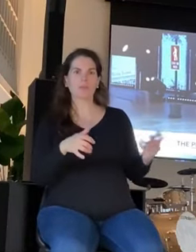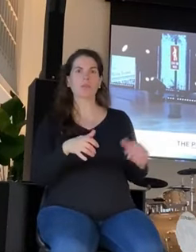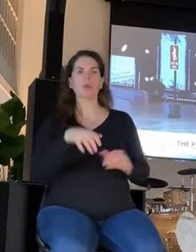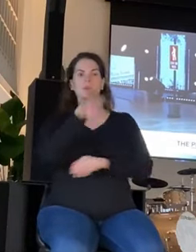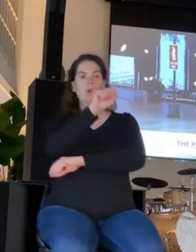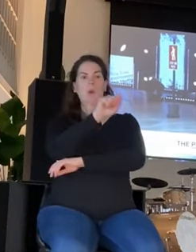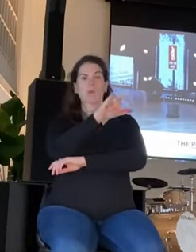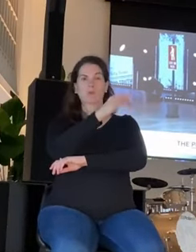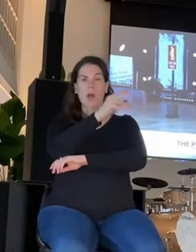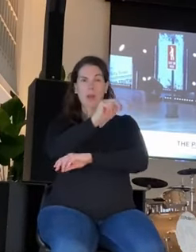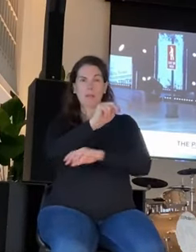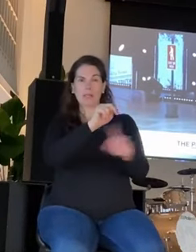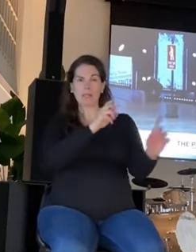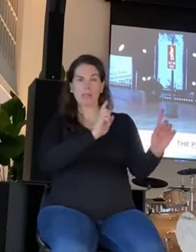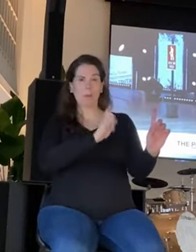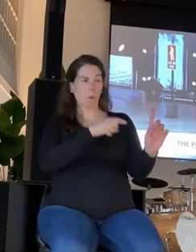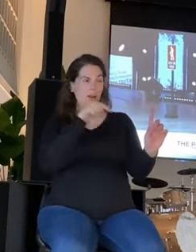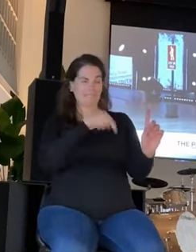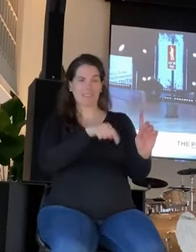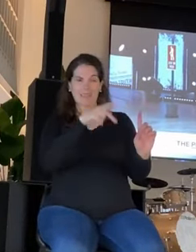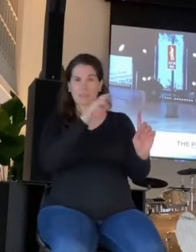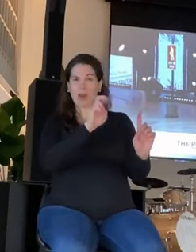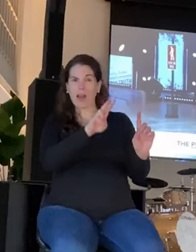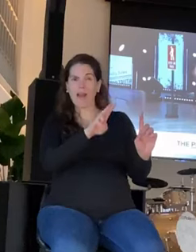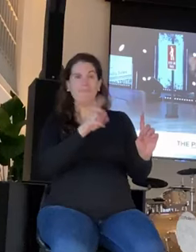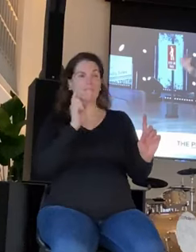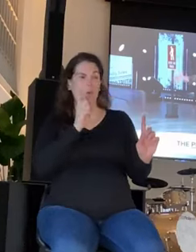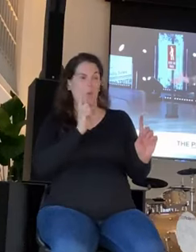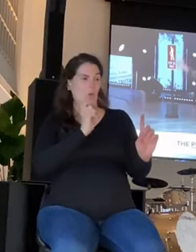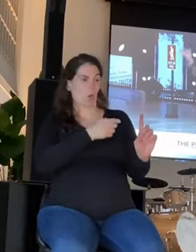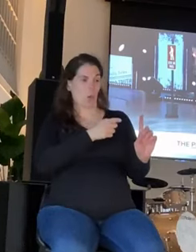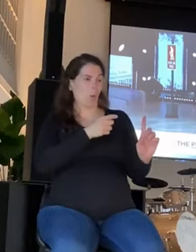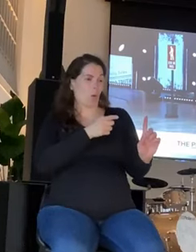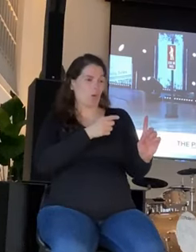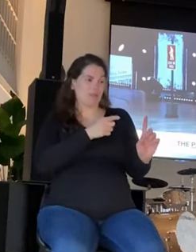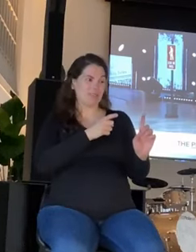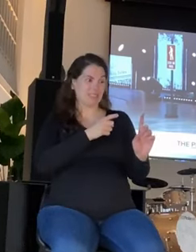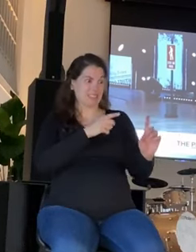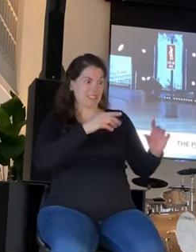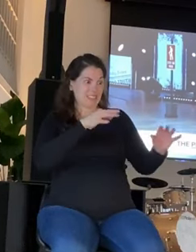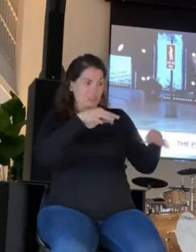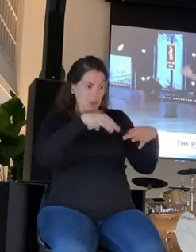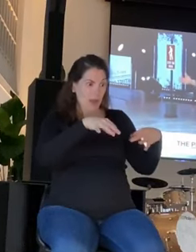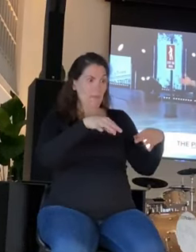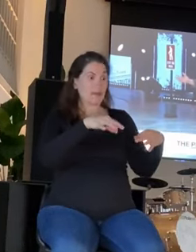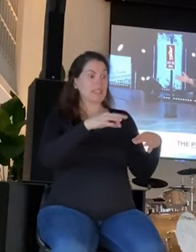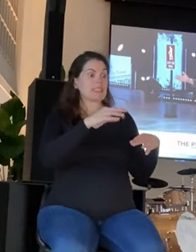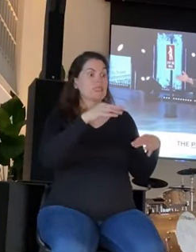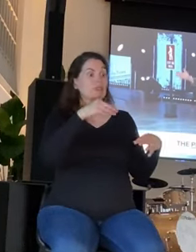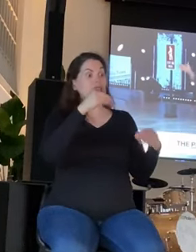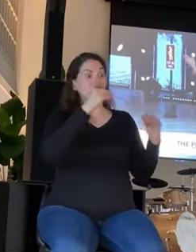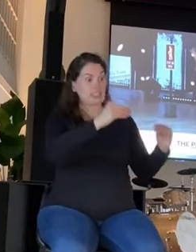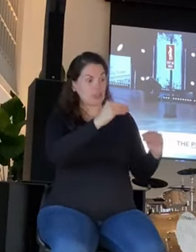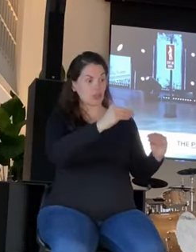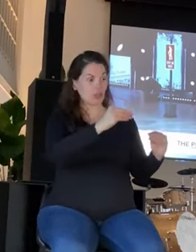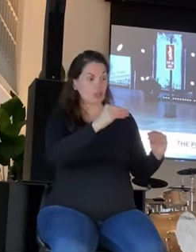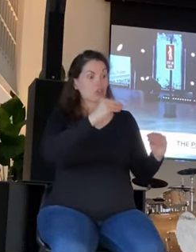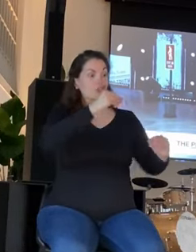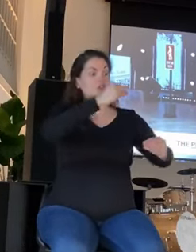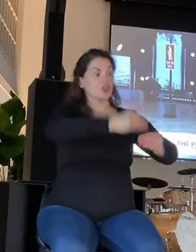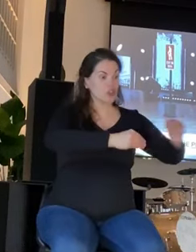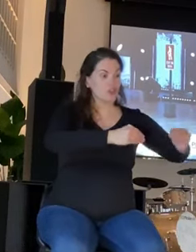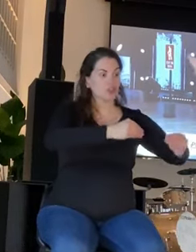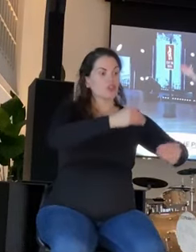pass wisdom, godly wisdom, on to the next generation. Like he received it from his father David, like David received it from his